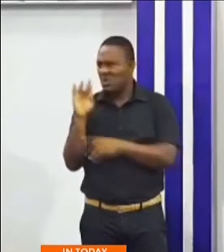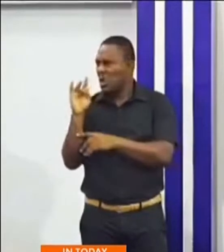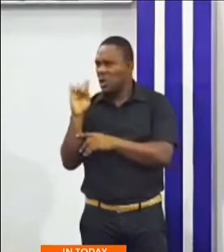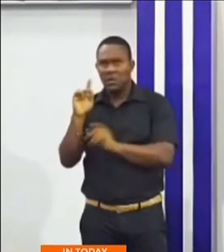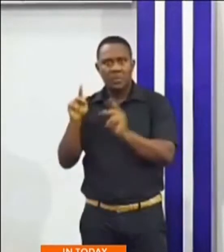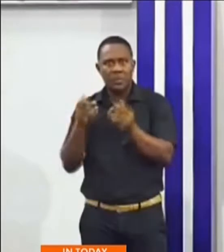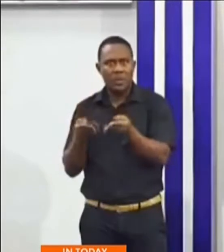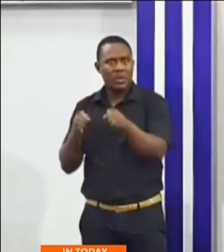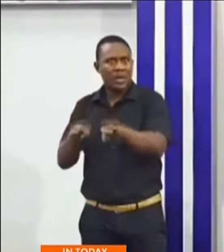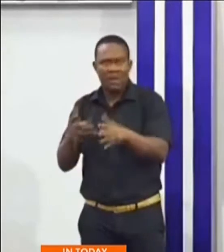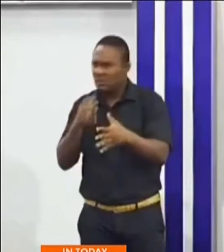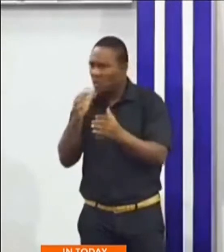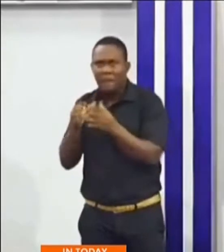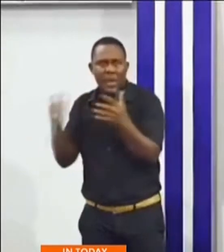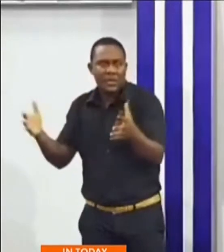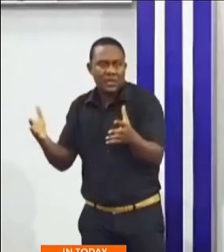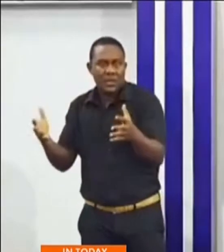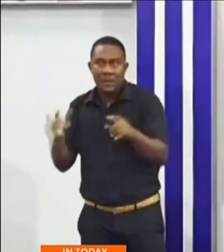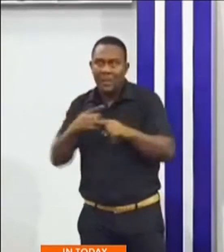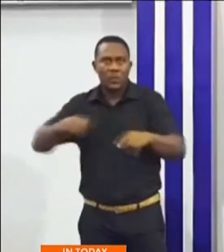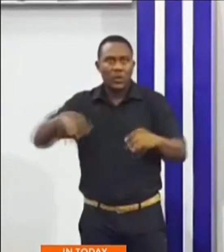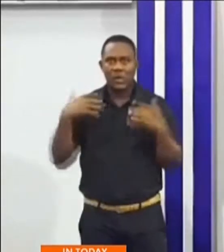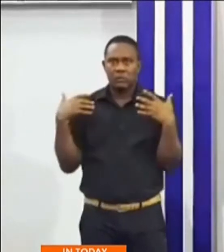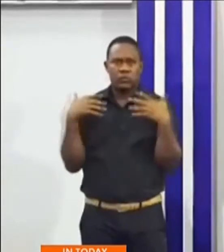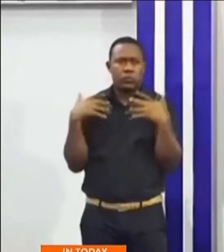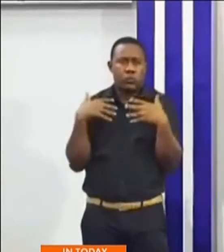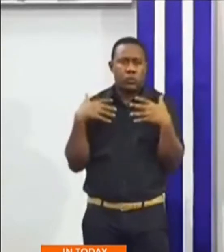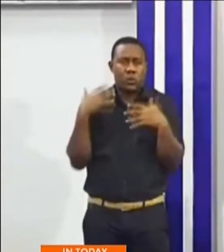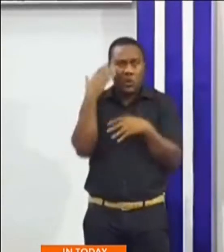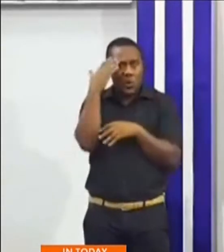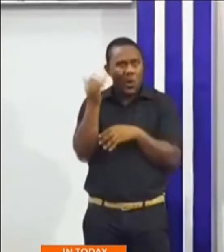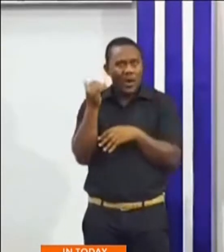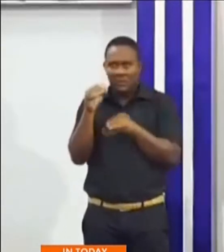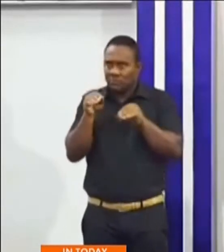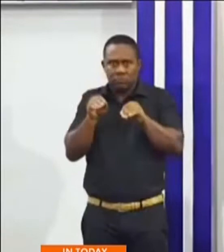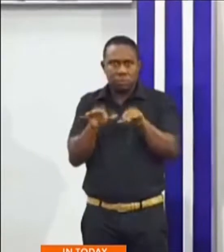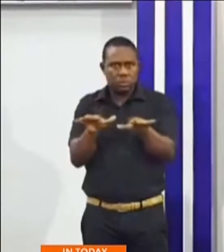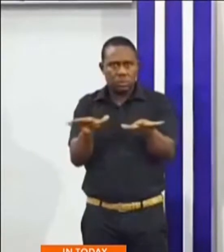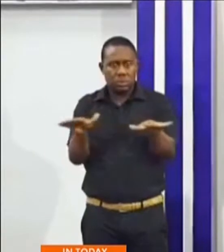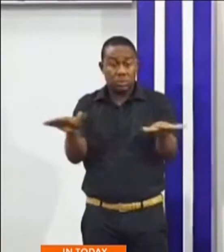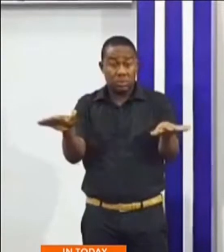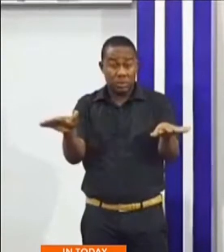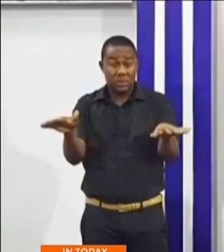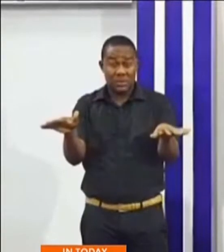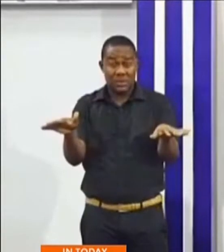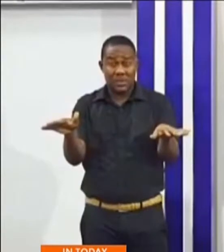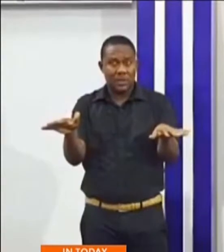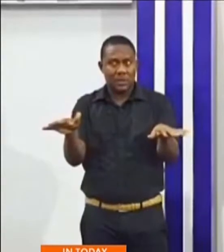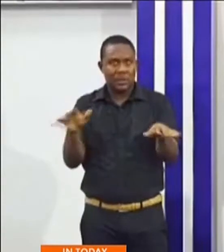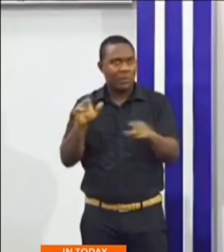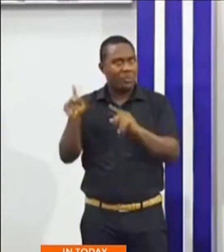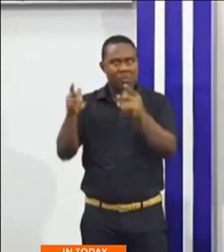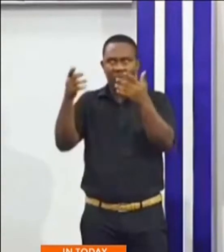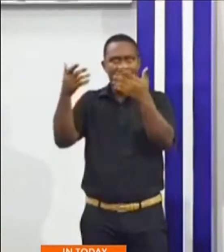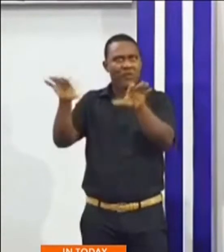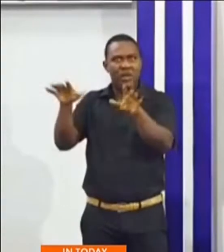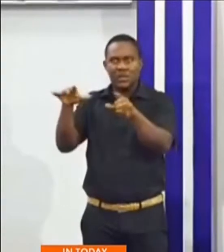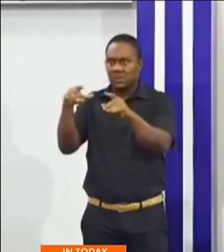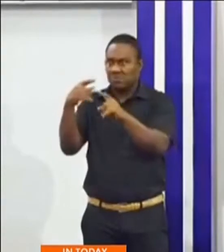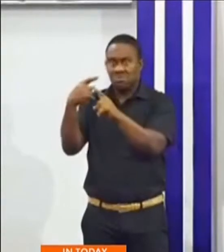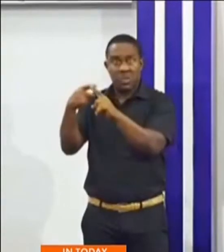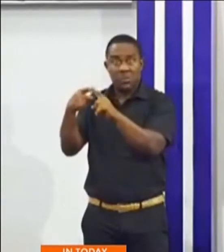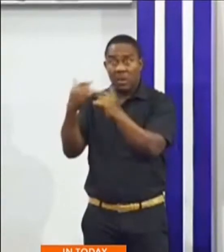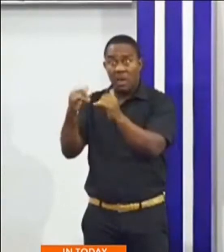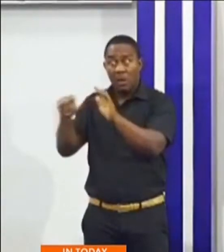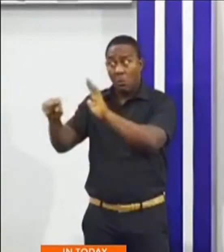scared to the bone marrow why because it is spreading and we don't even want people who have been tested positive to get